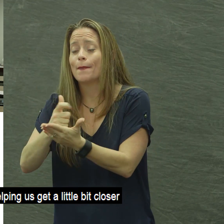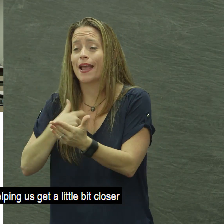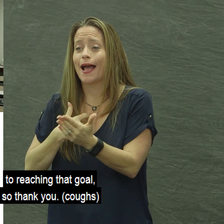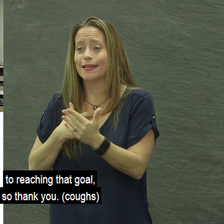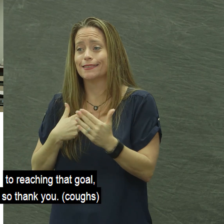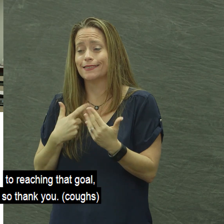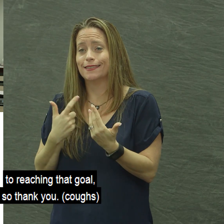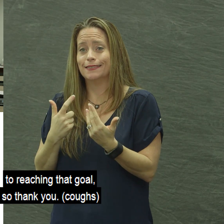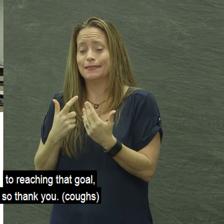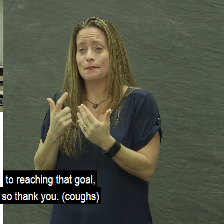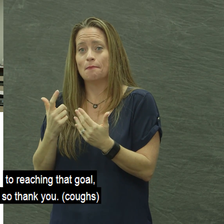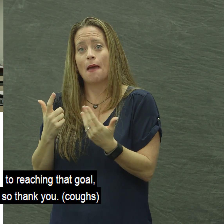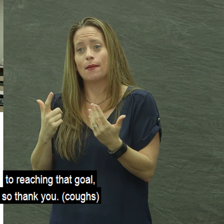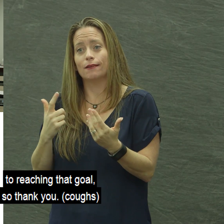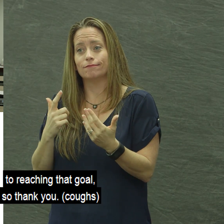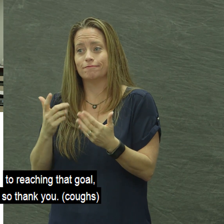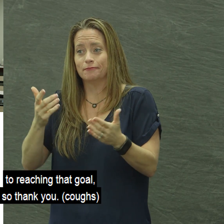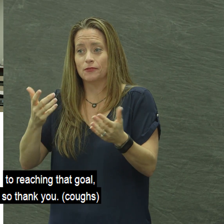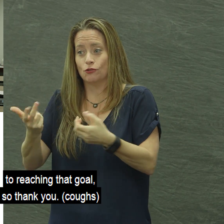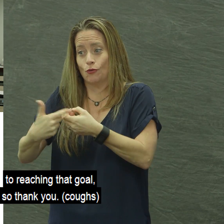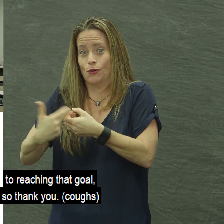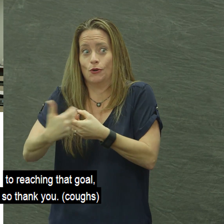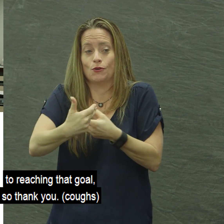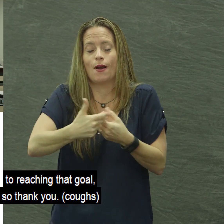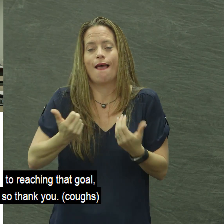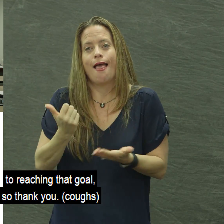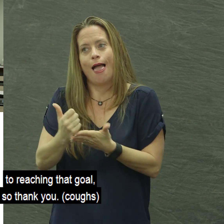bit closer to reaching that goal, so thank you.